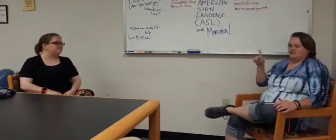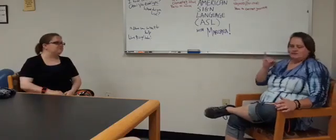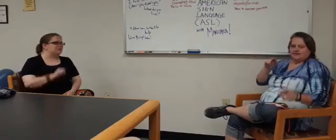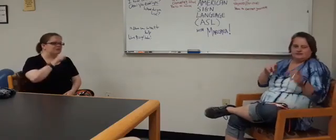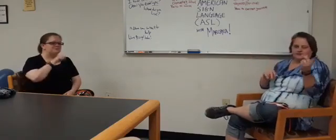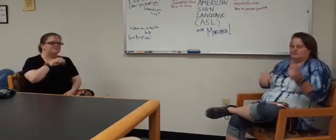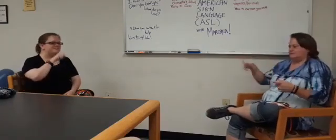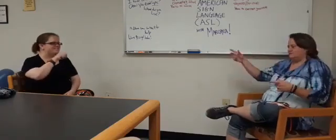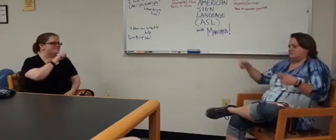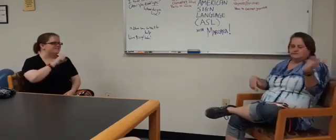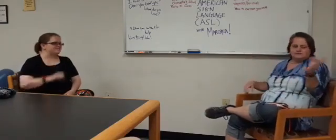to them.